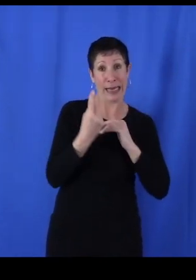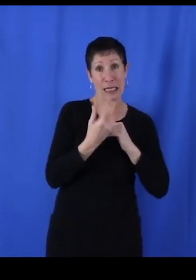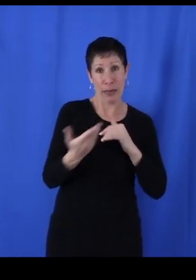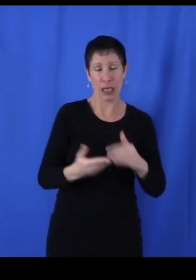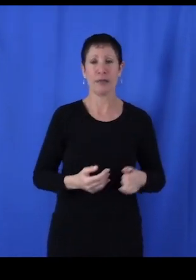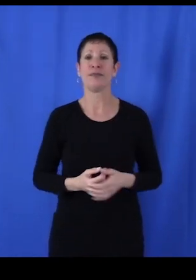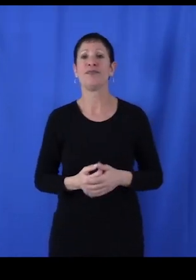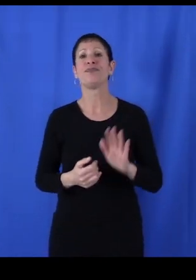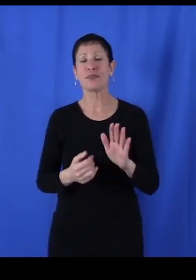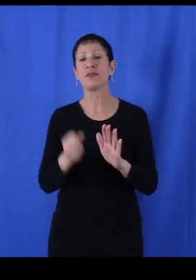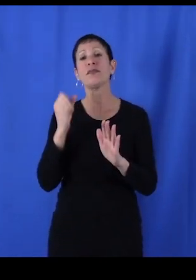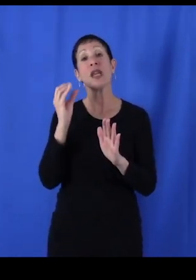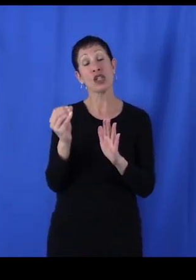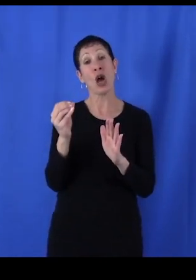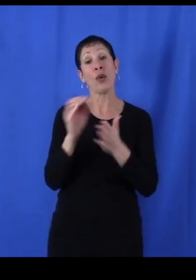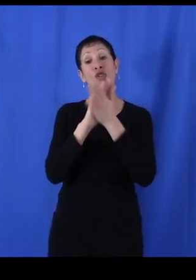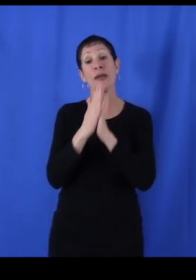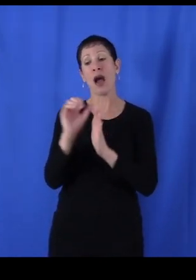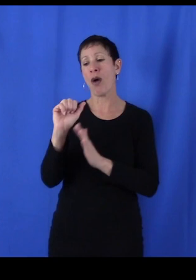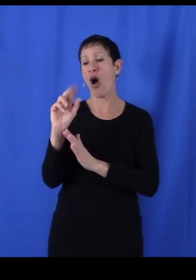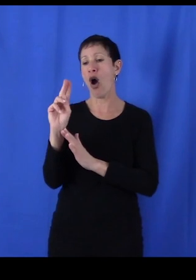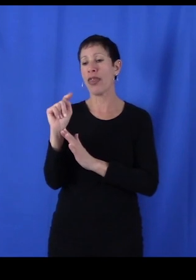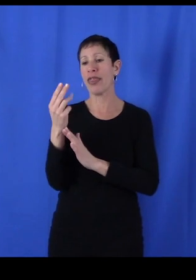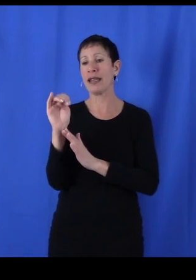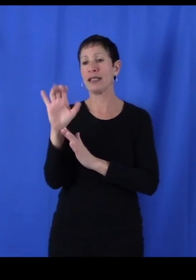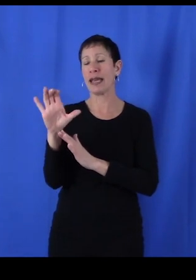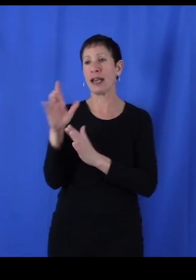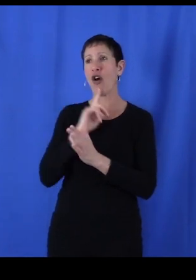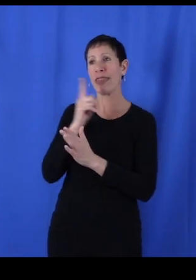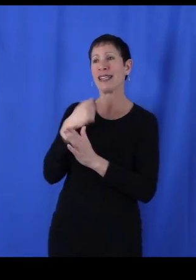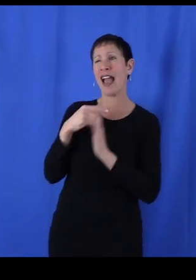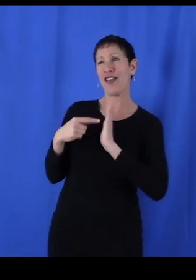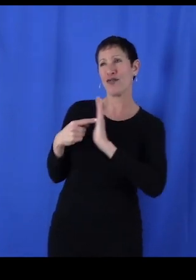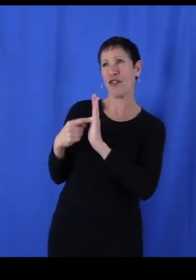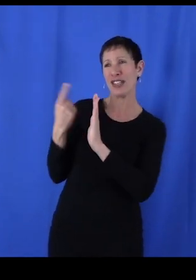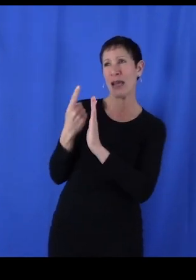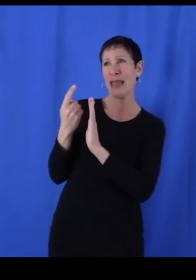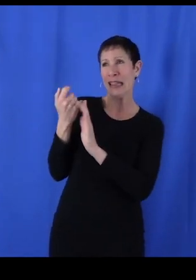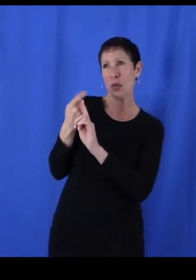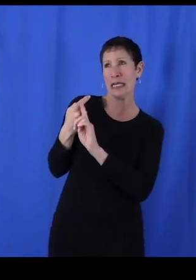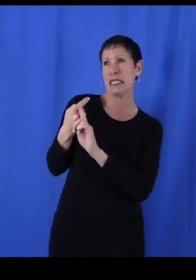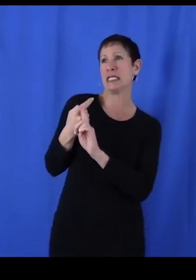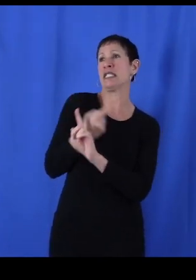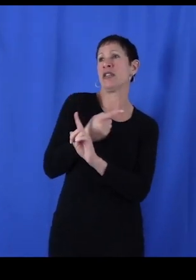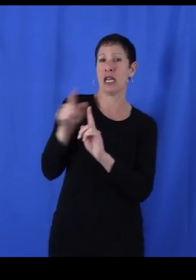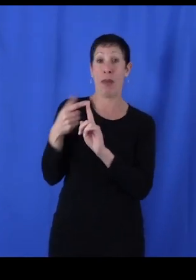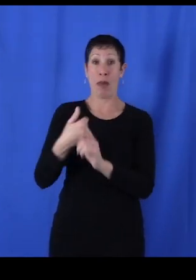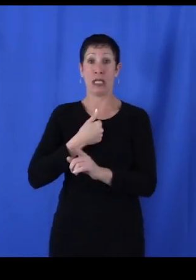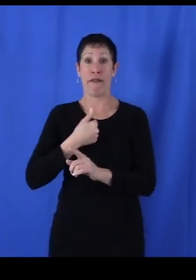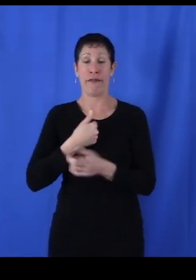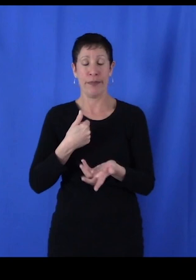something. Right. So in order to be authentic, I have to reveal something slightly deviant about